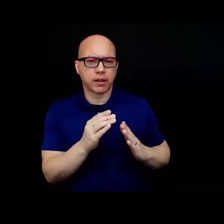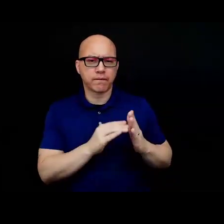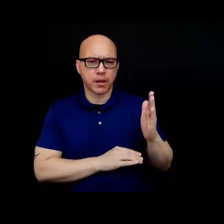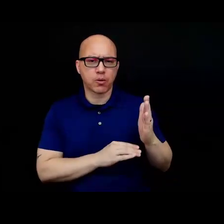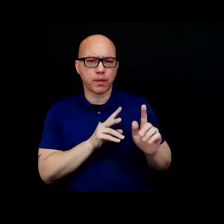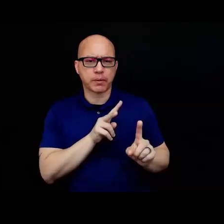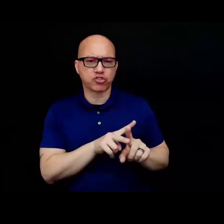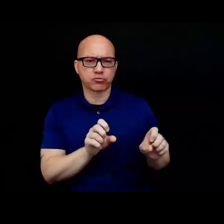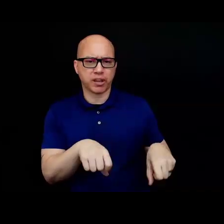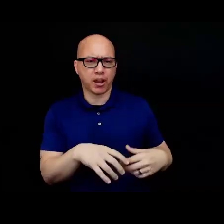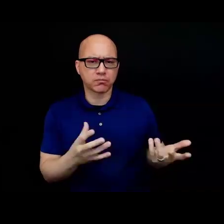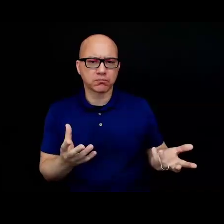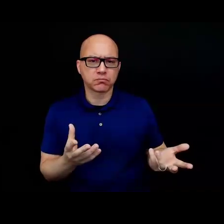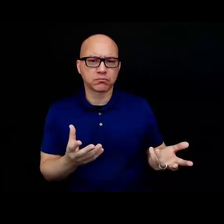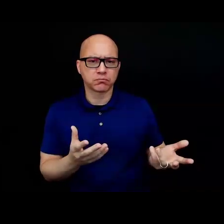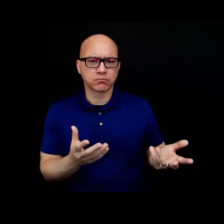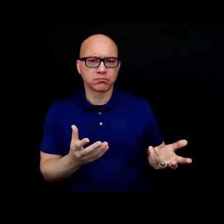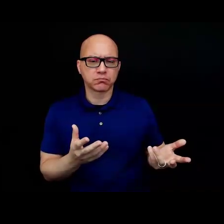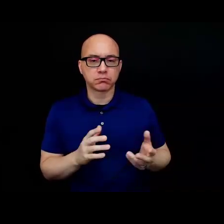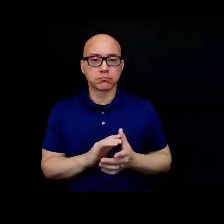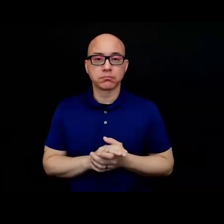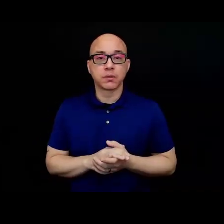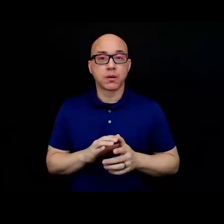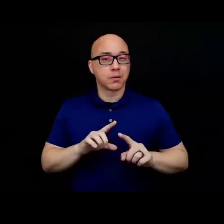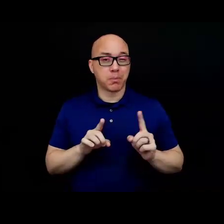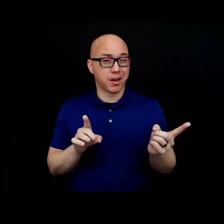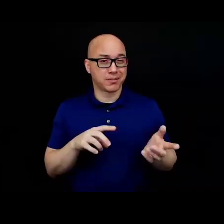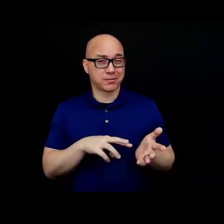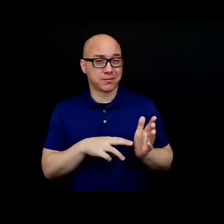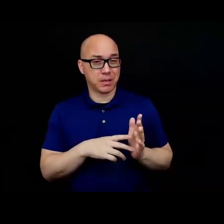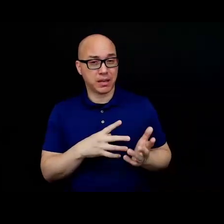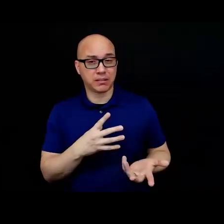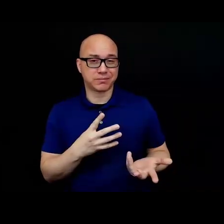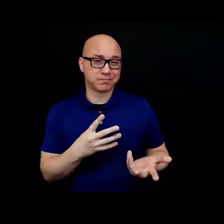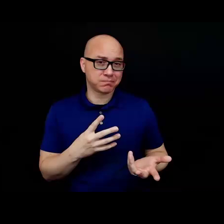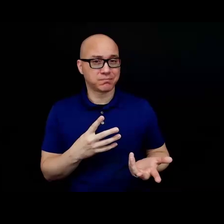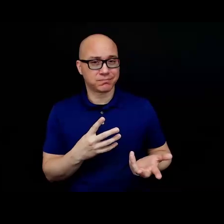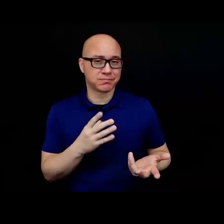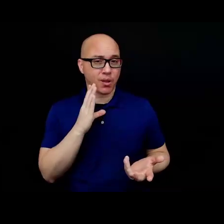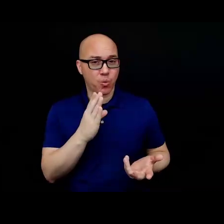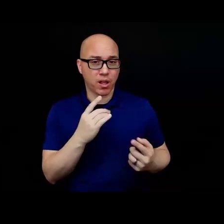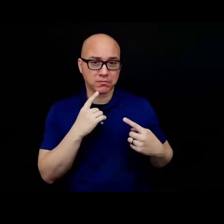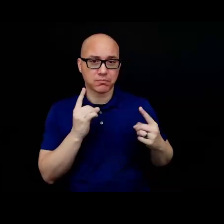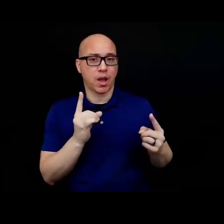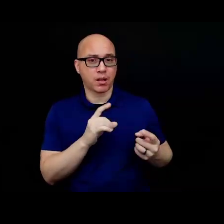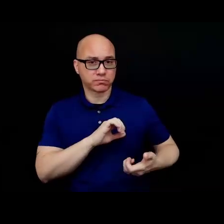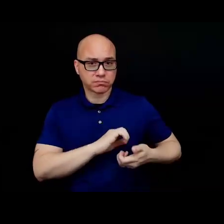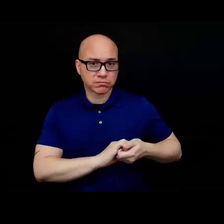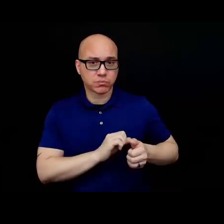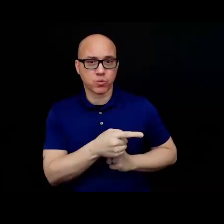application. Let's get that clear. But that doesn't necessarily mean you're going to get to the finish line with that bank.